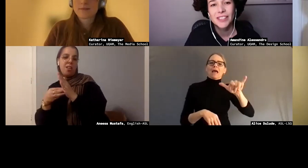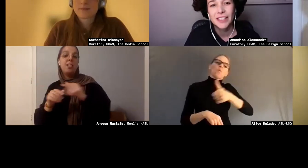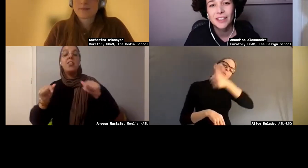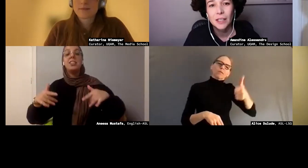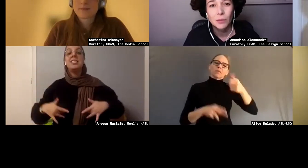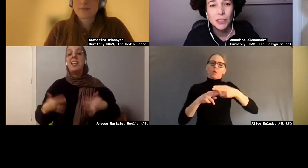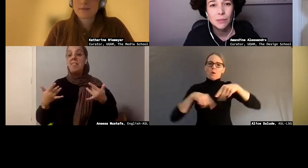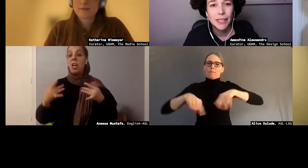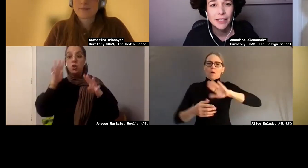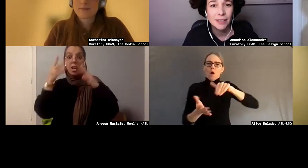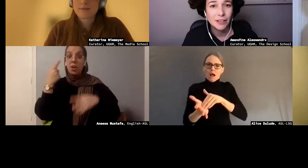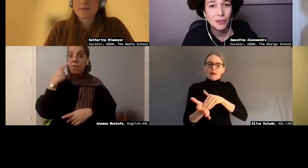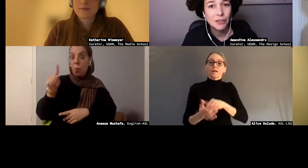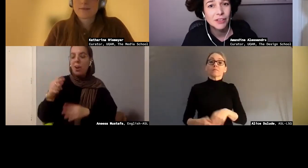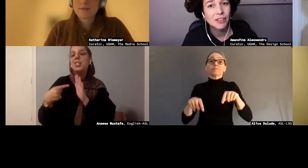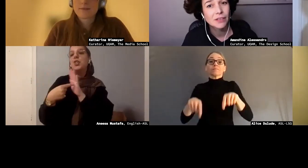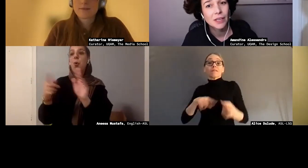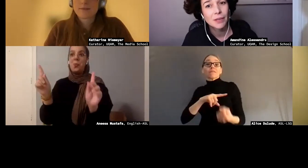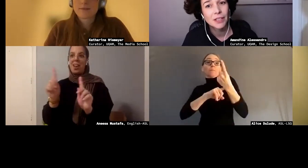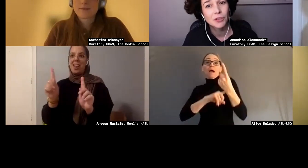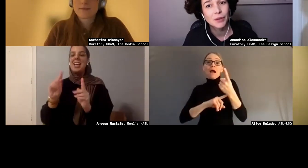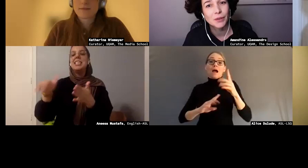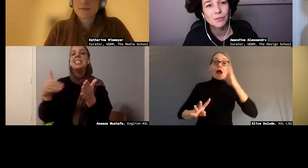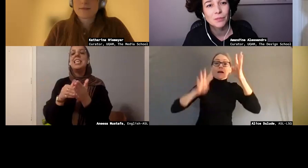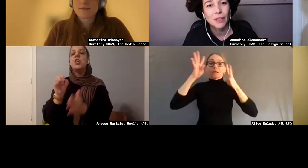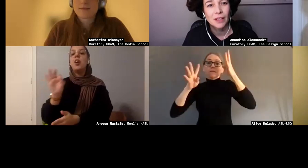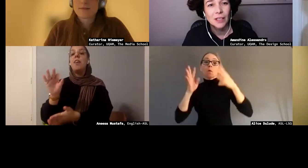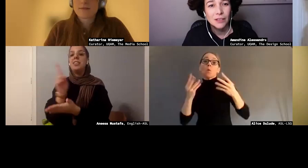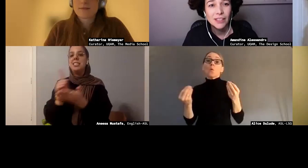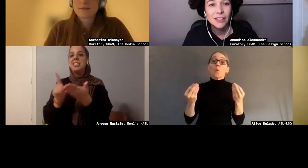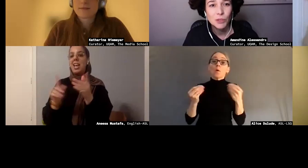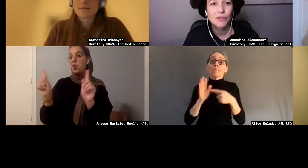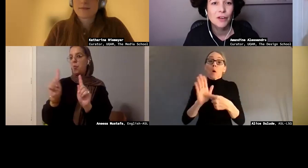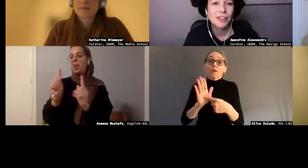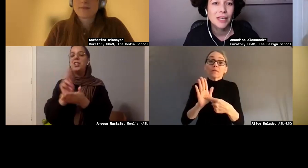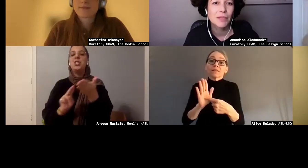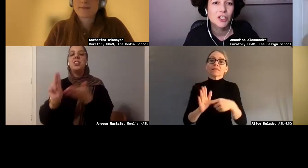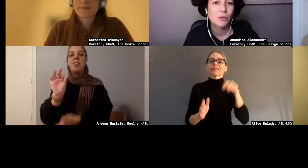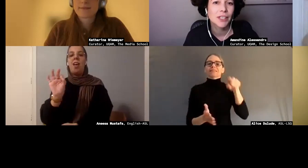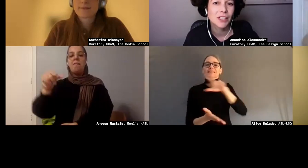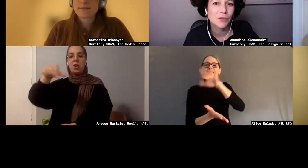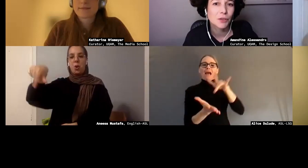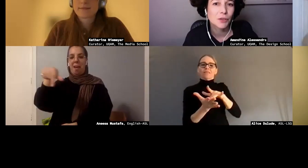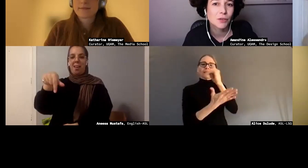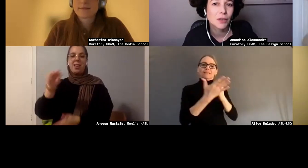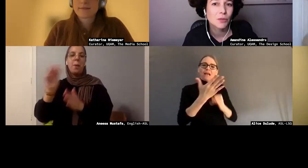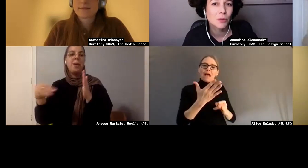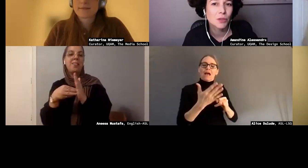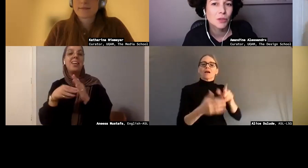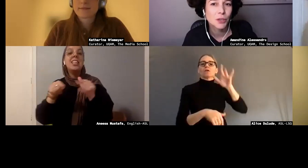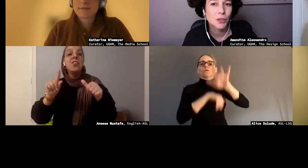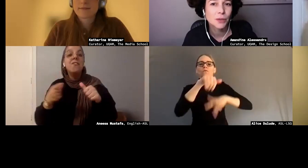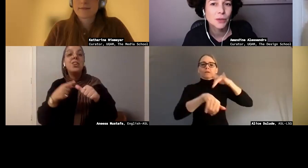de Design, which is based at the University of Quebec in Montreal. This was the first time that Jean Baudrillard's photographs